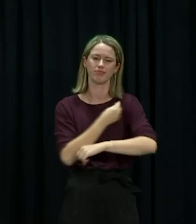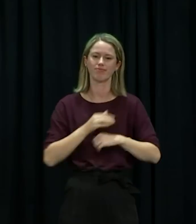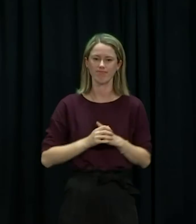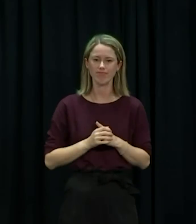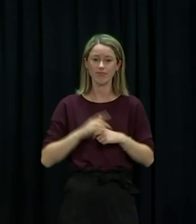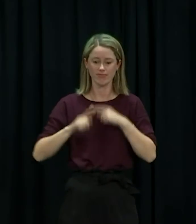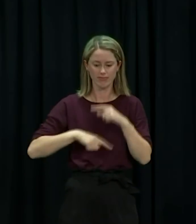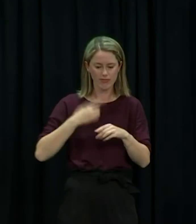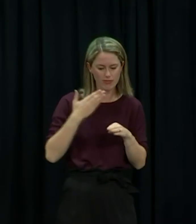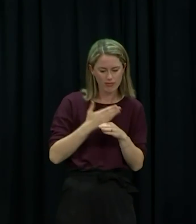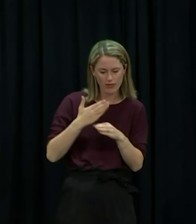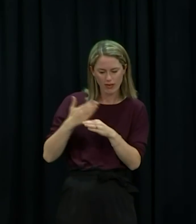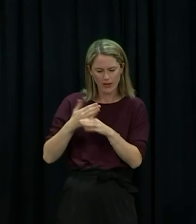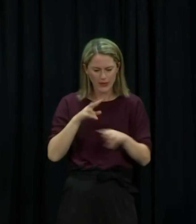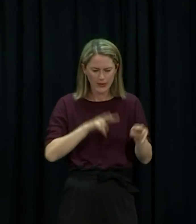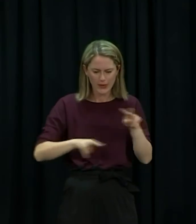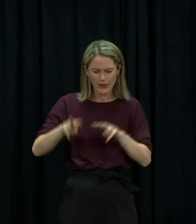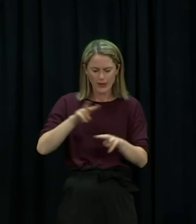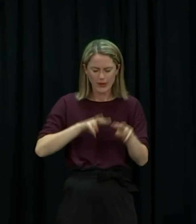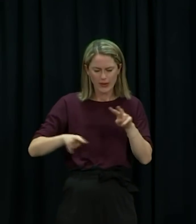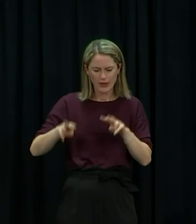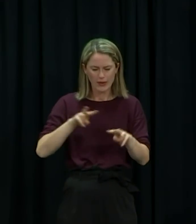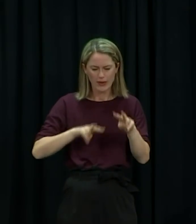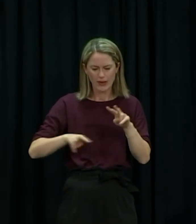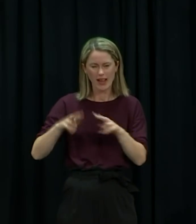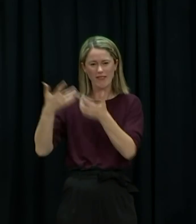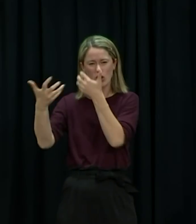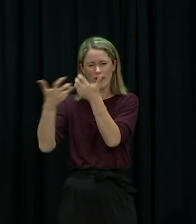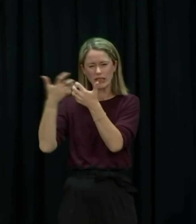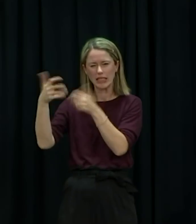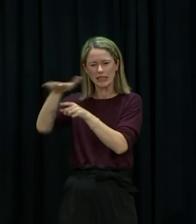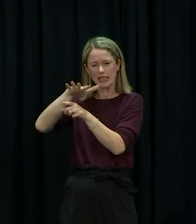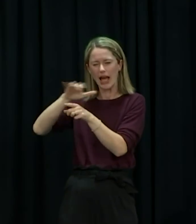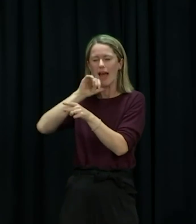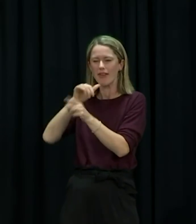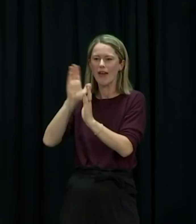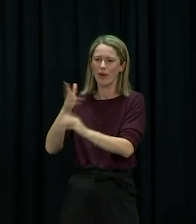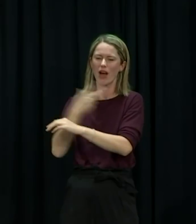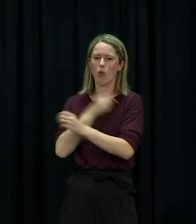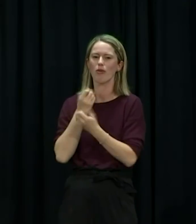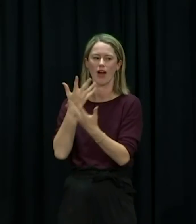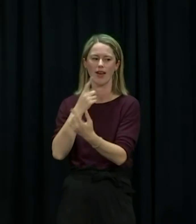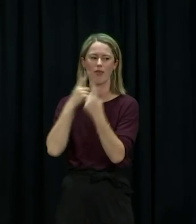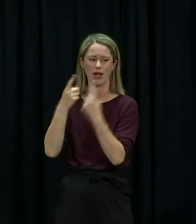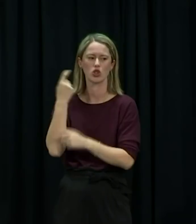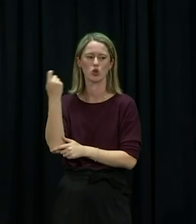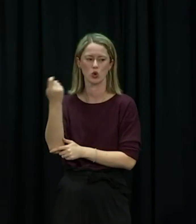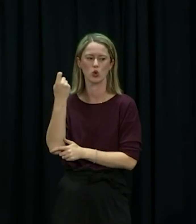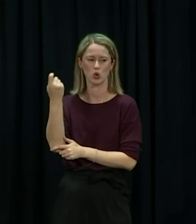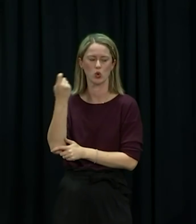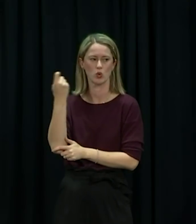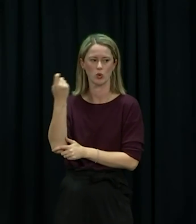is continuing on what the vaccination requirements, if any, around the tertiary education sector should be, and I'll provide an update on that in